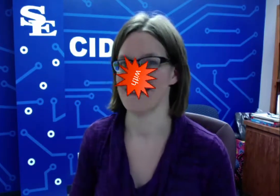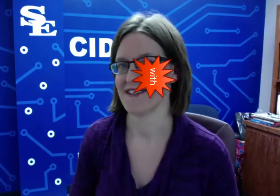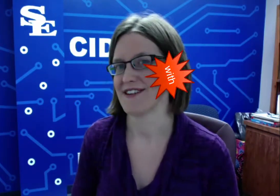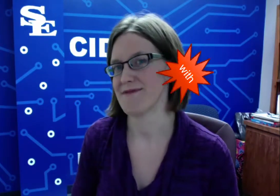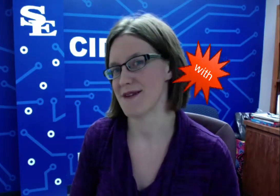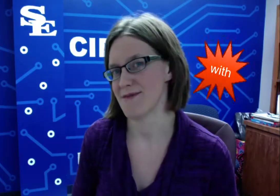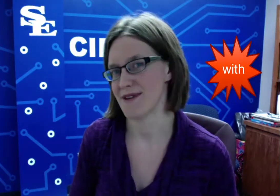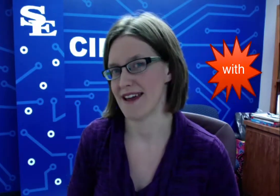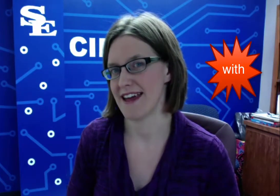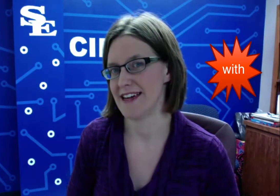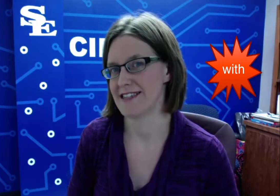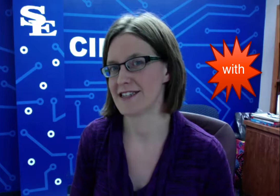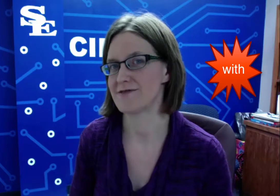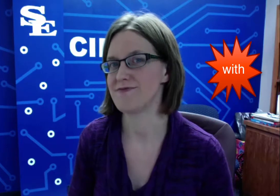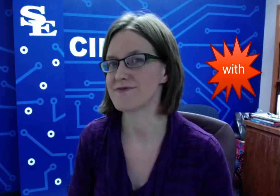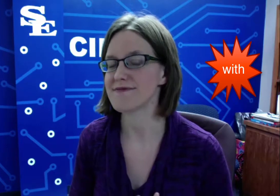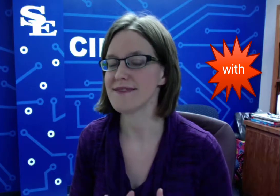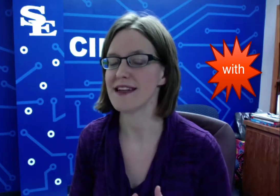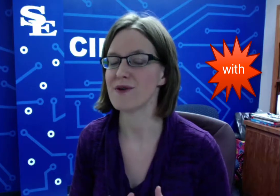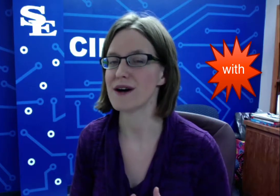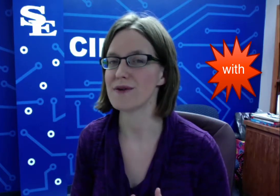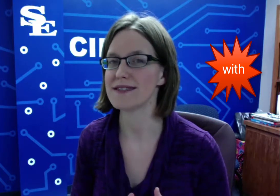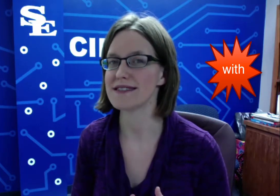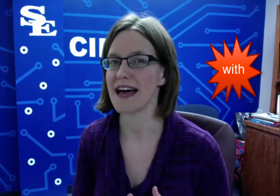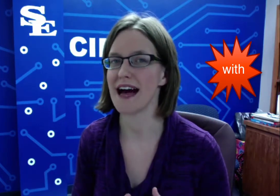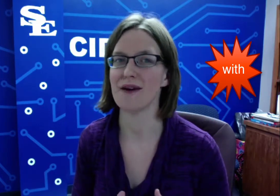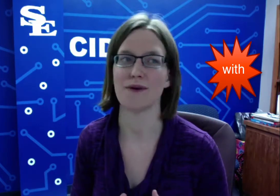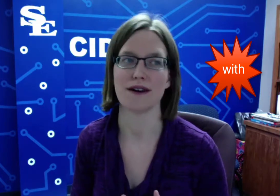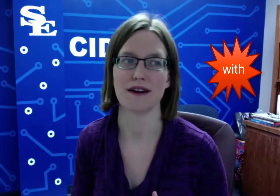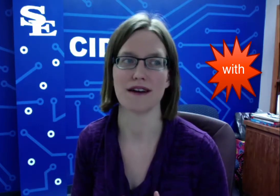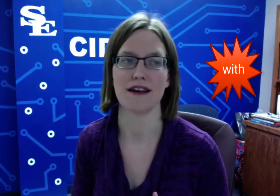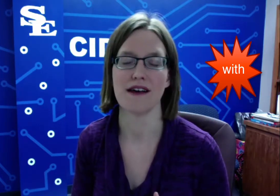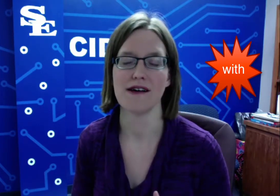you remember it. What was that word?